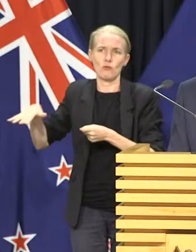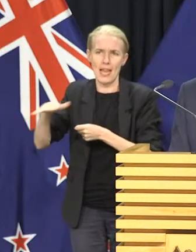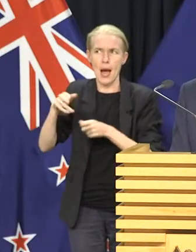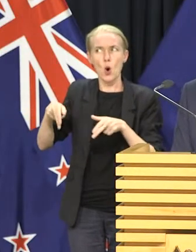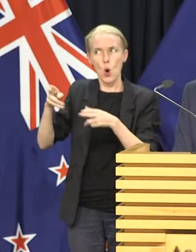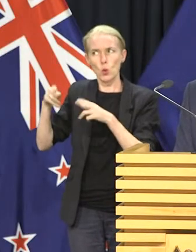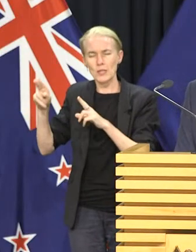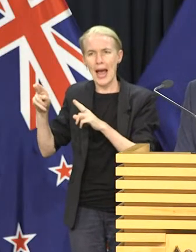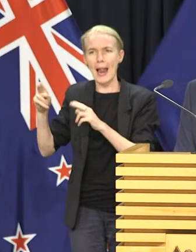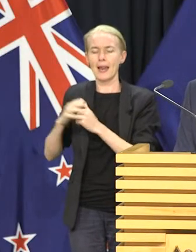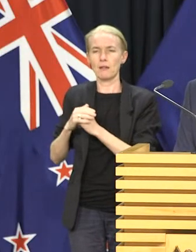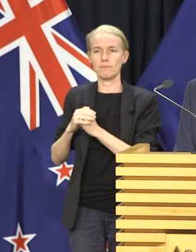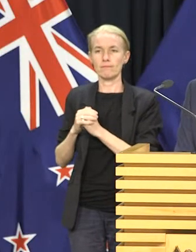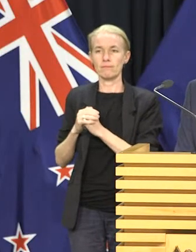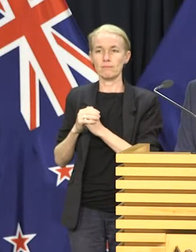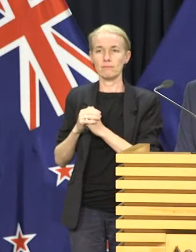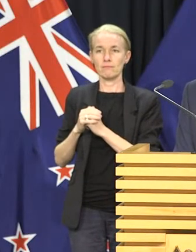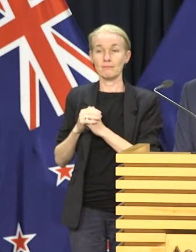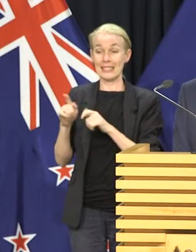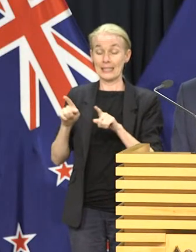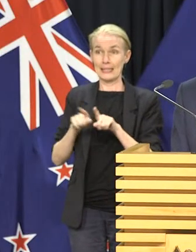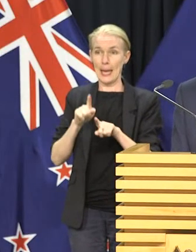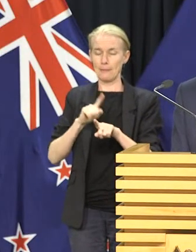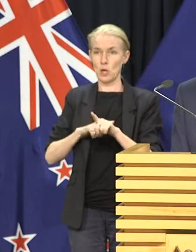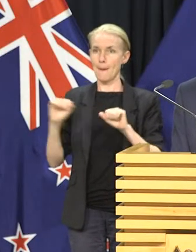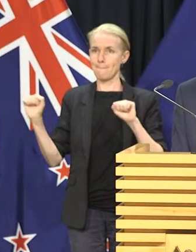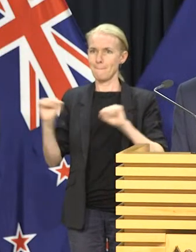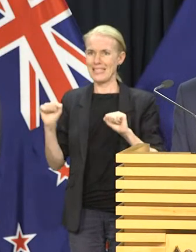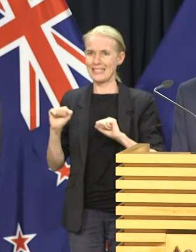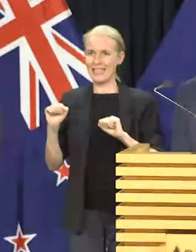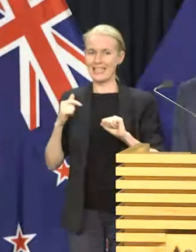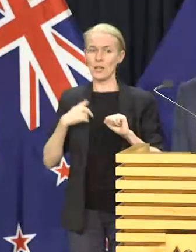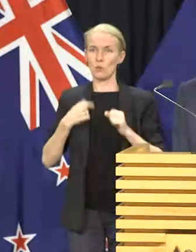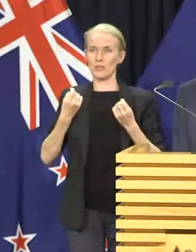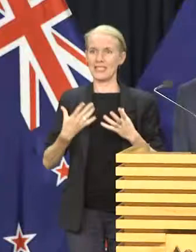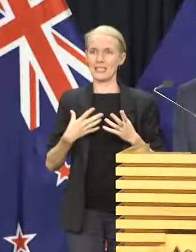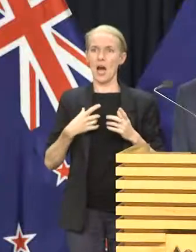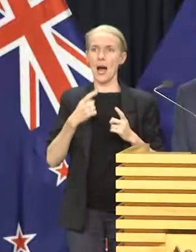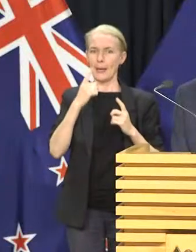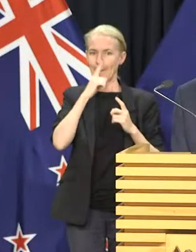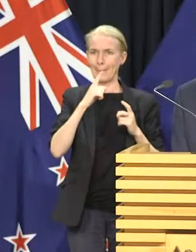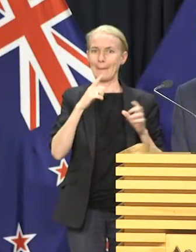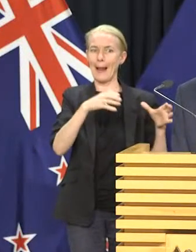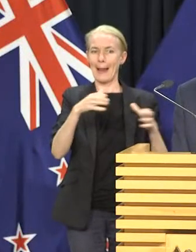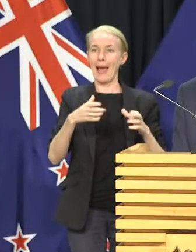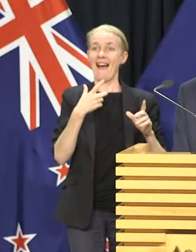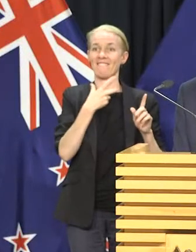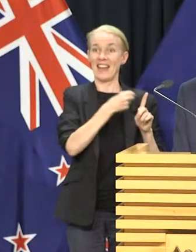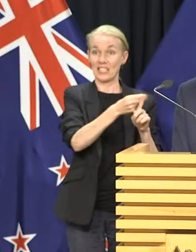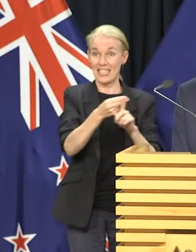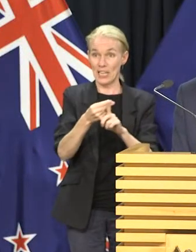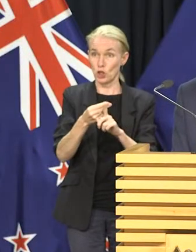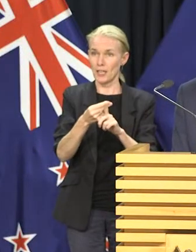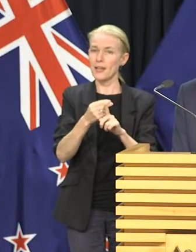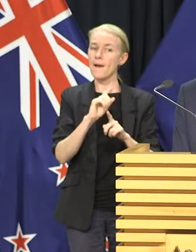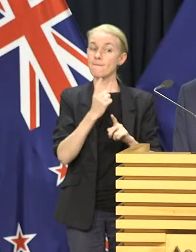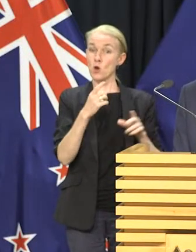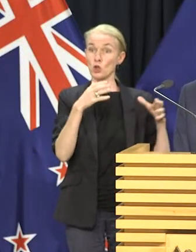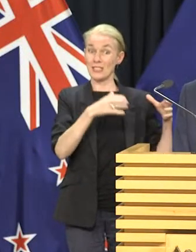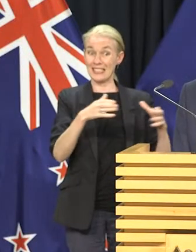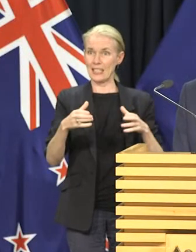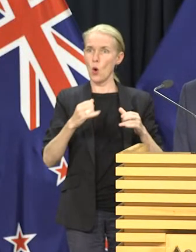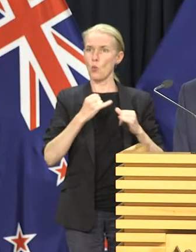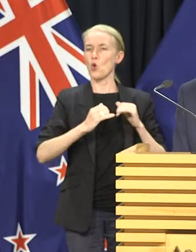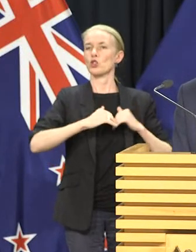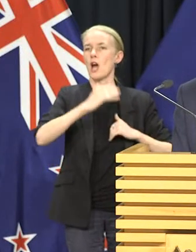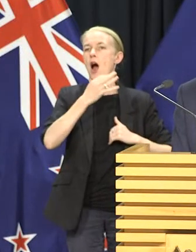All this is happening while we roll out the vaccine in a measured and safe way. We have started with those groups identified as being at high risk and where there is a